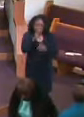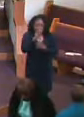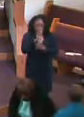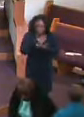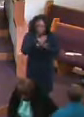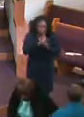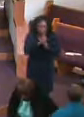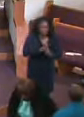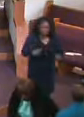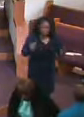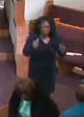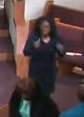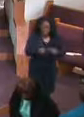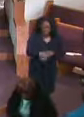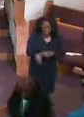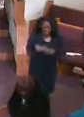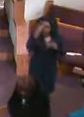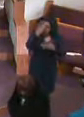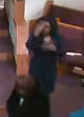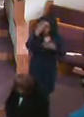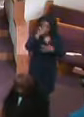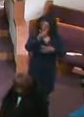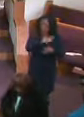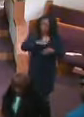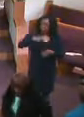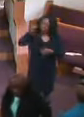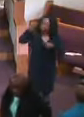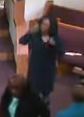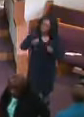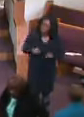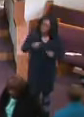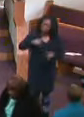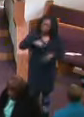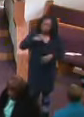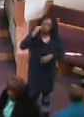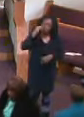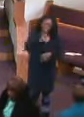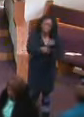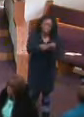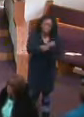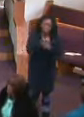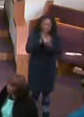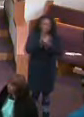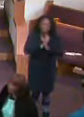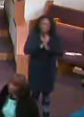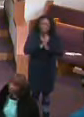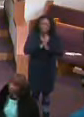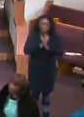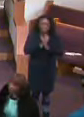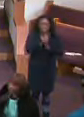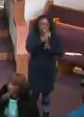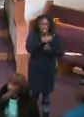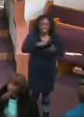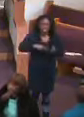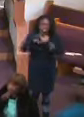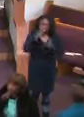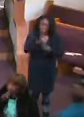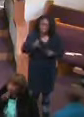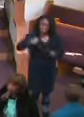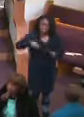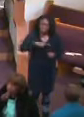You've done it before. And we know the power of prayer. And Lord, bless us, Lord, that even when we can't pray